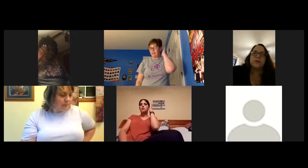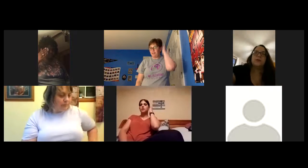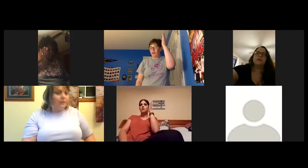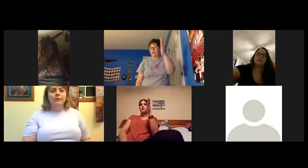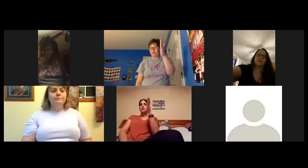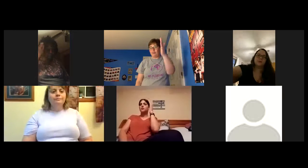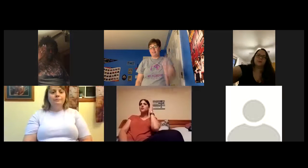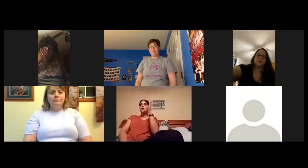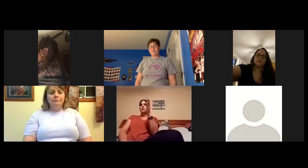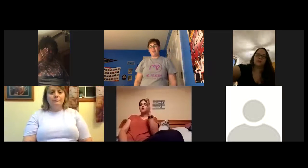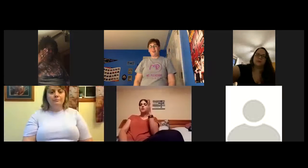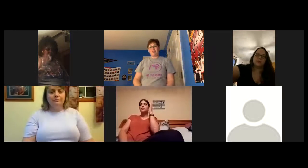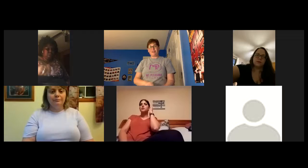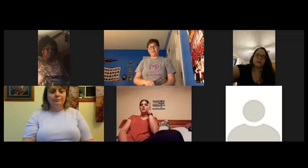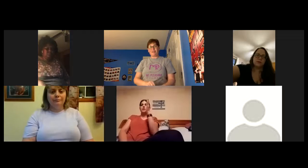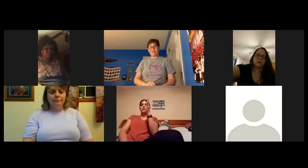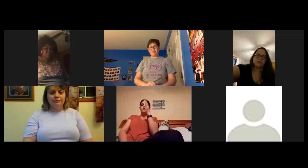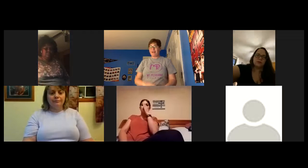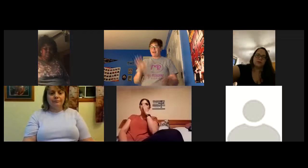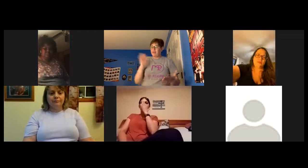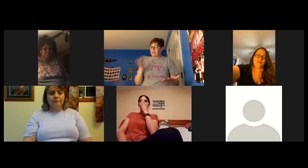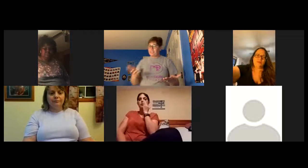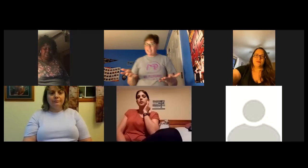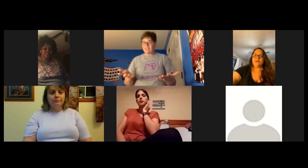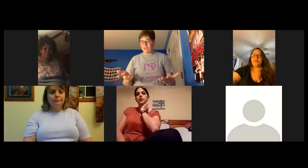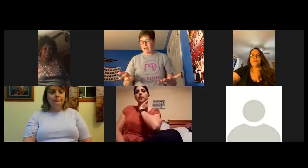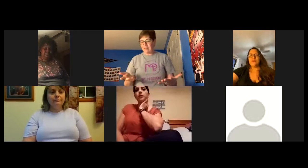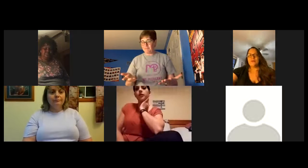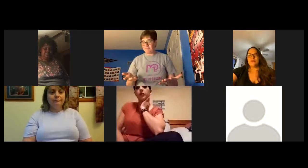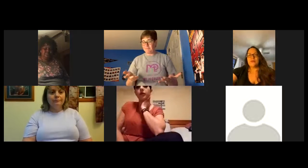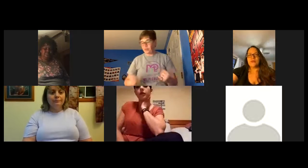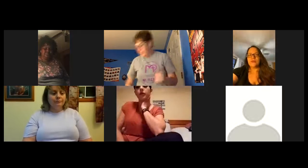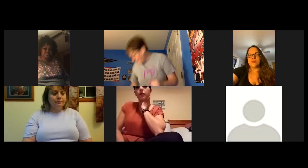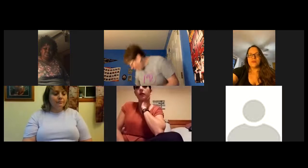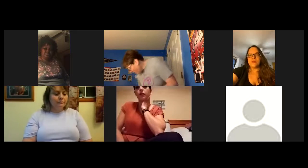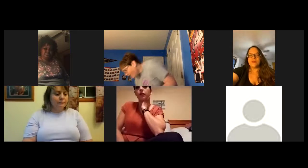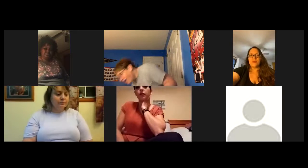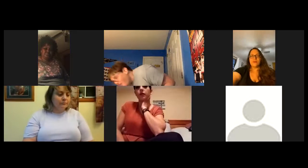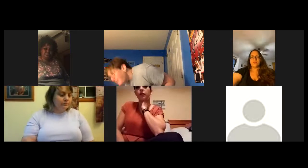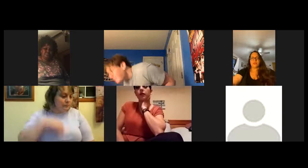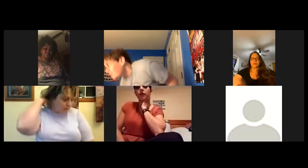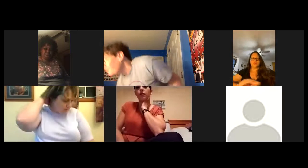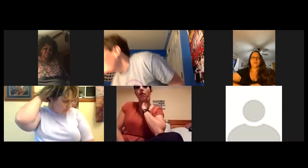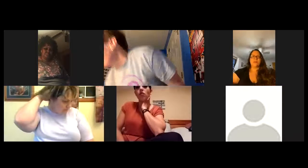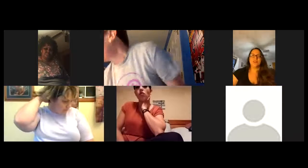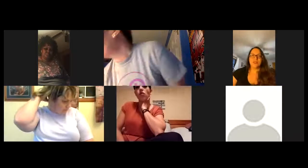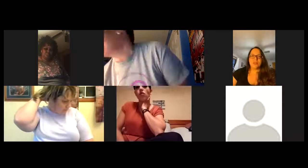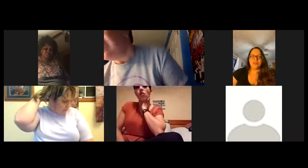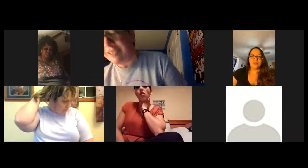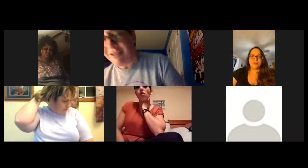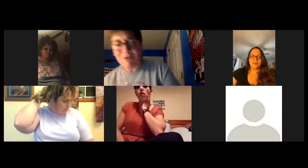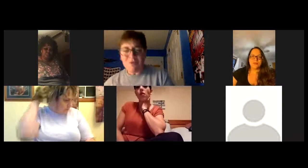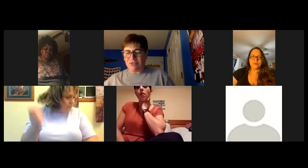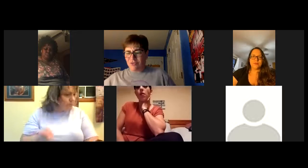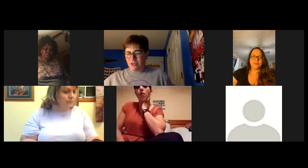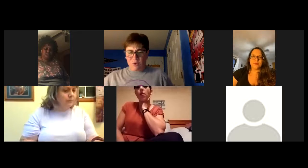would, all of those are all inclusive. All right, and we did yesterday. We already did that one. All right, so we've got, goodness,